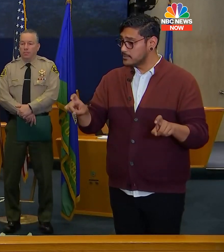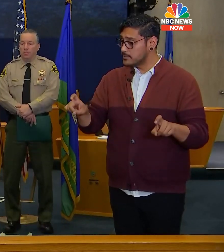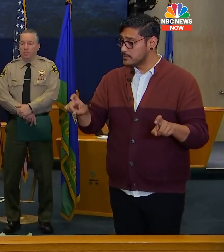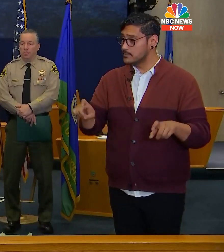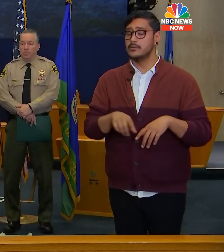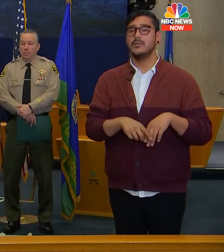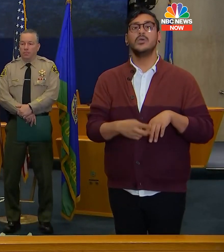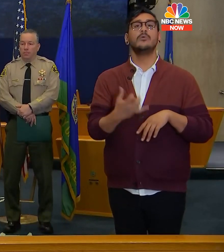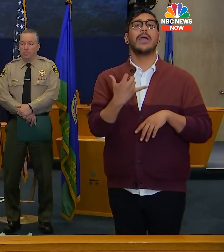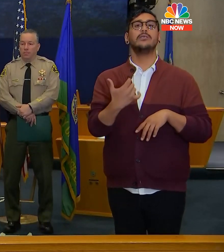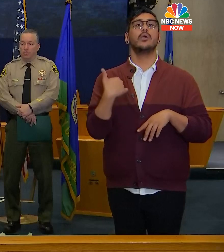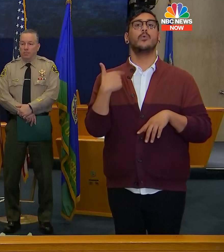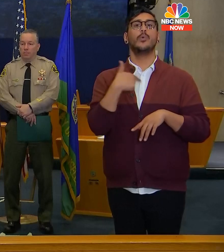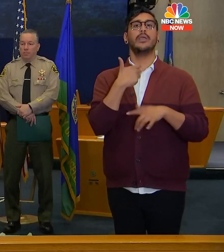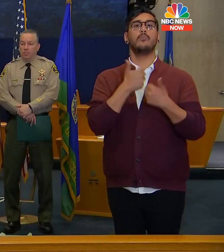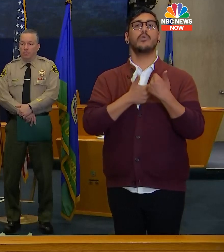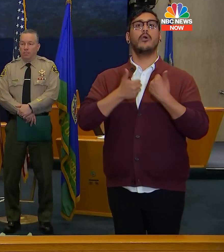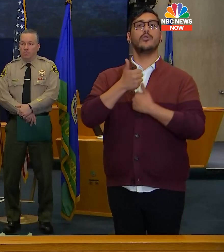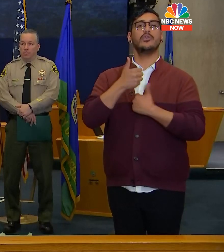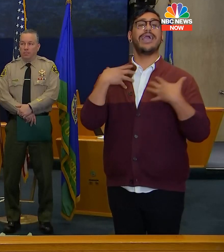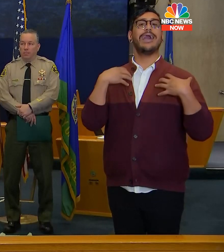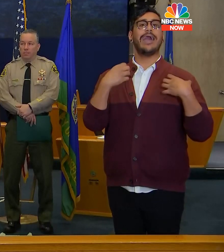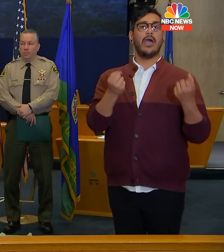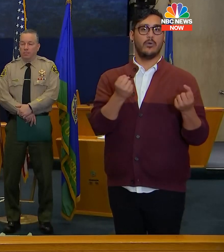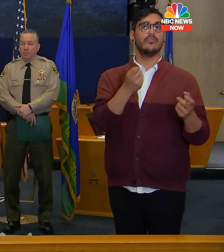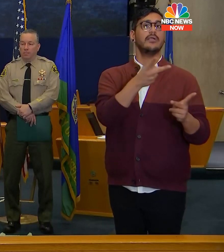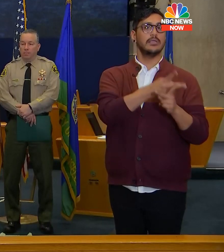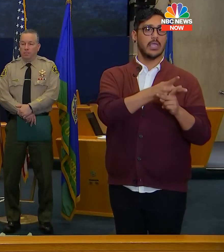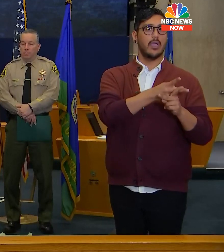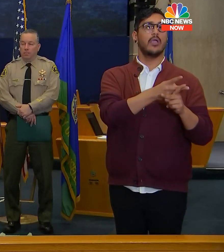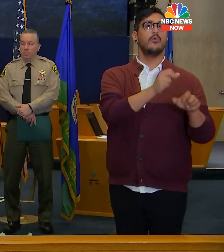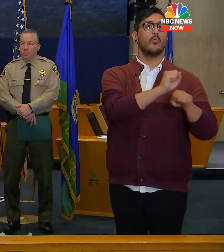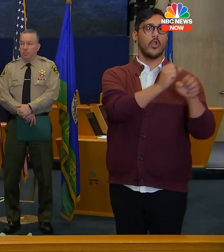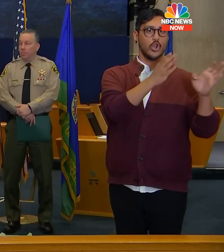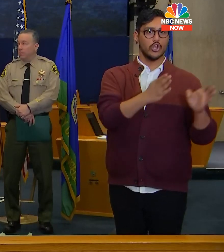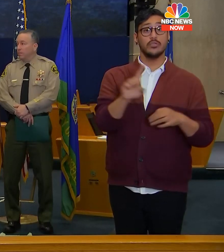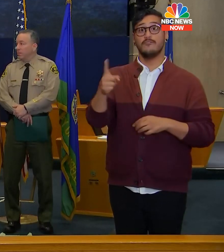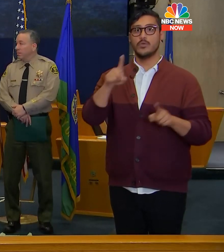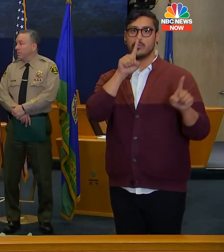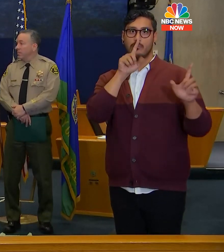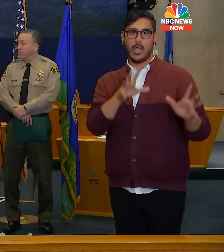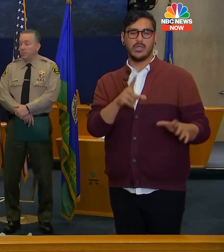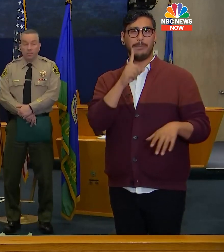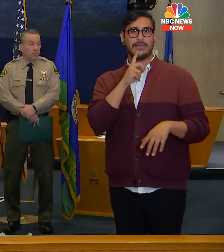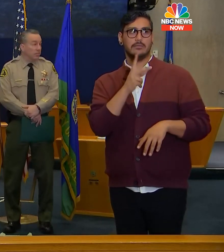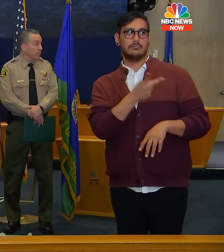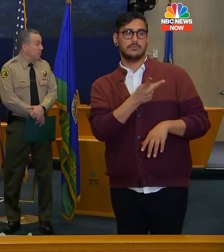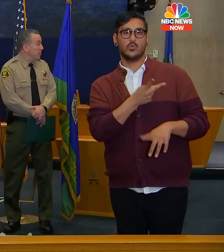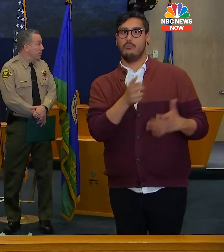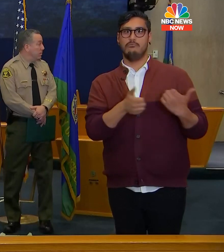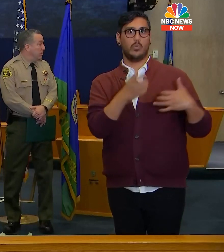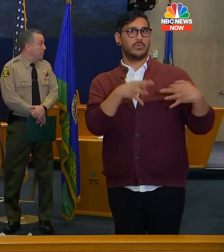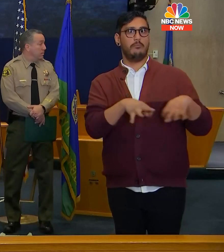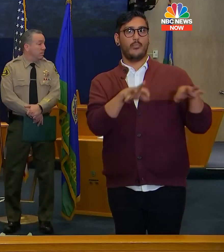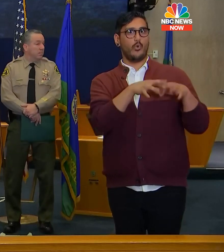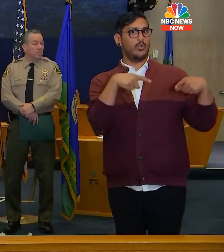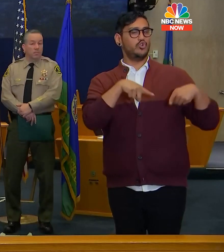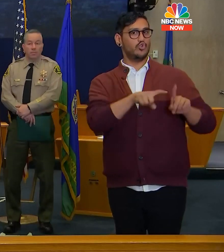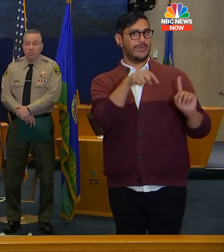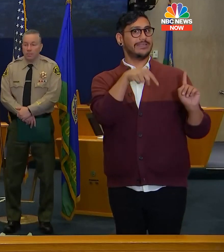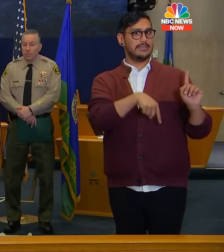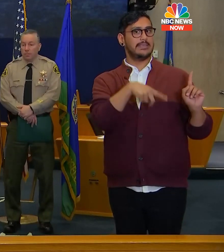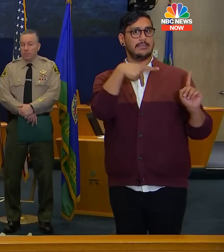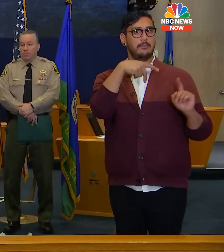this point, we're prioritizing healthcare workers and first responders because they are our most critical workforce during a pandemic. We